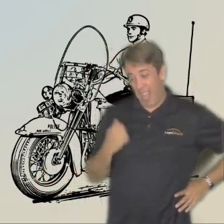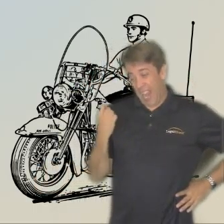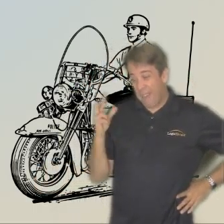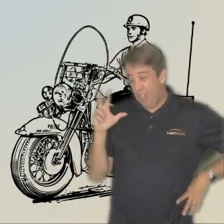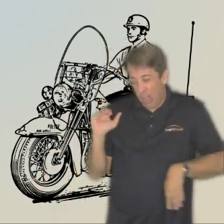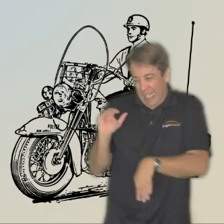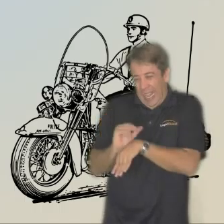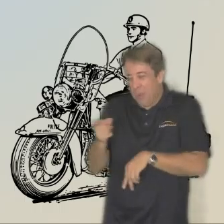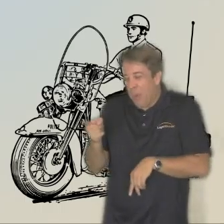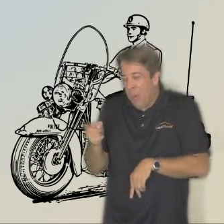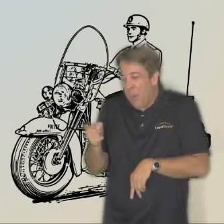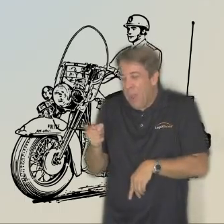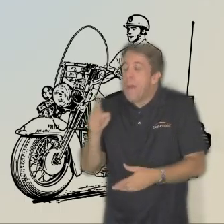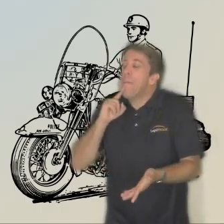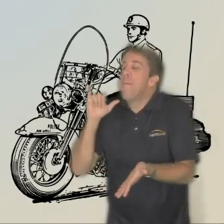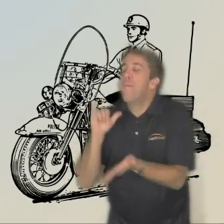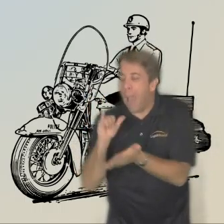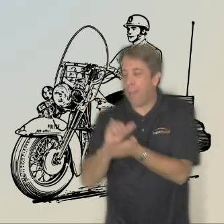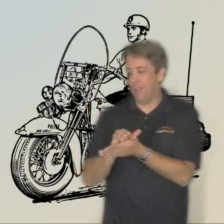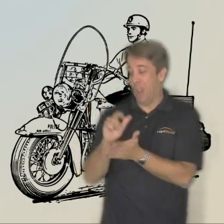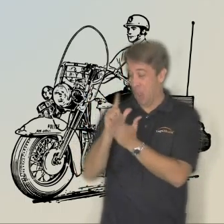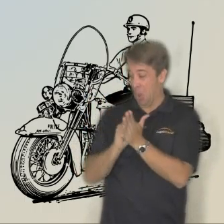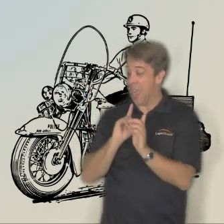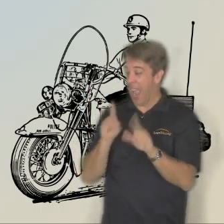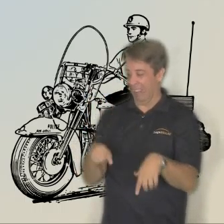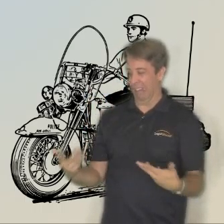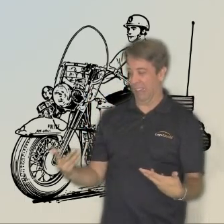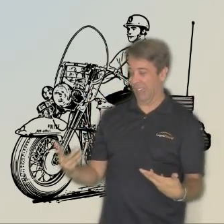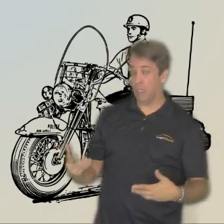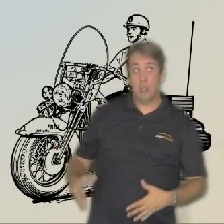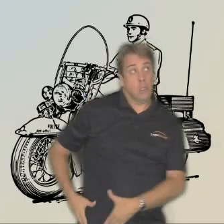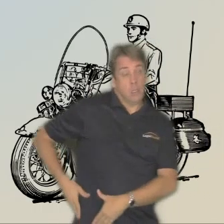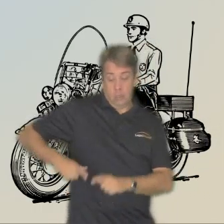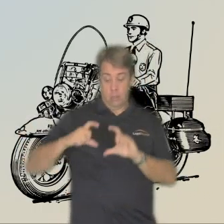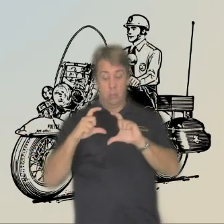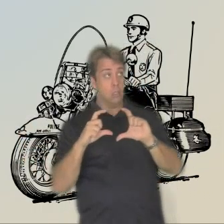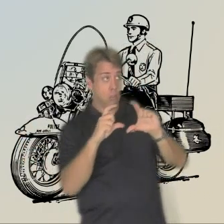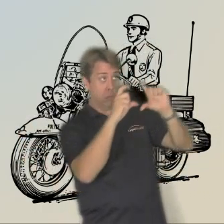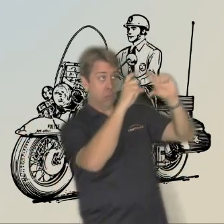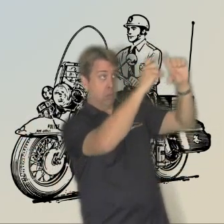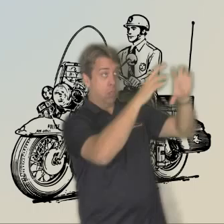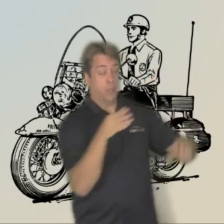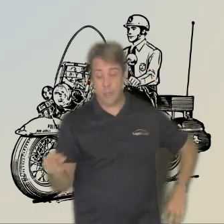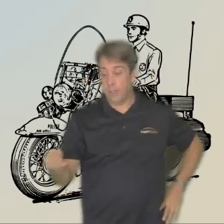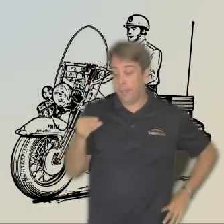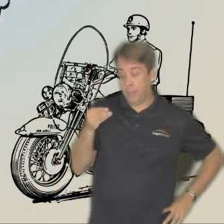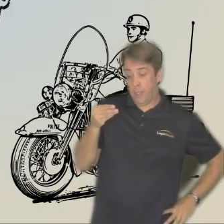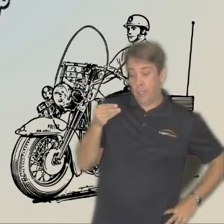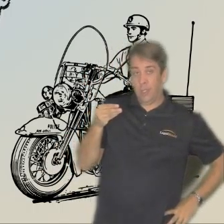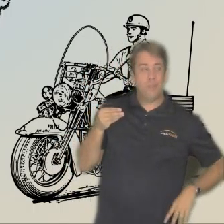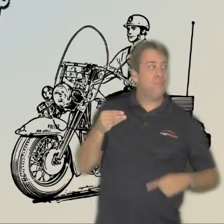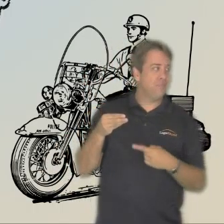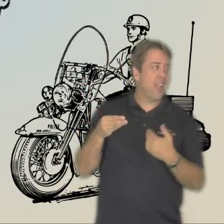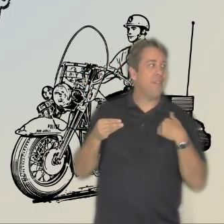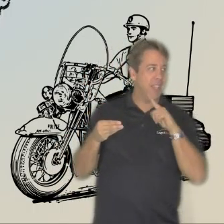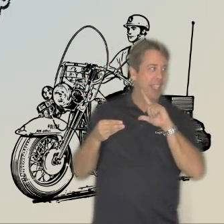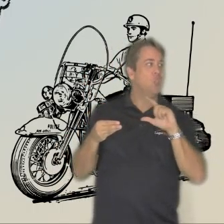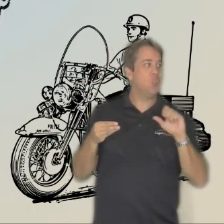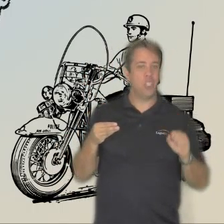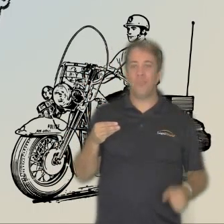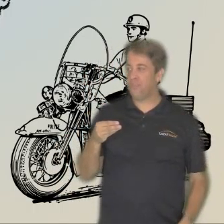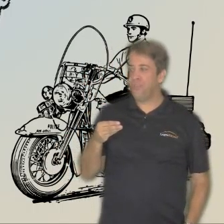officer said it's 11:30 at night. You can't call your attorney. Upon presenting his Legal Shield membership card, the other officer said yes, he